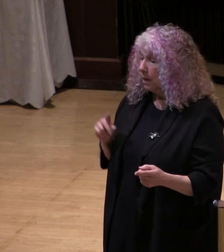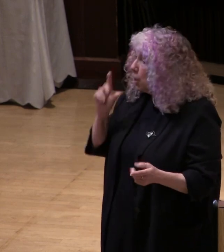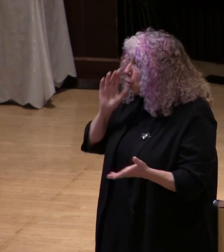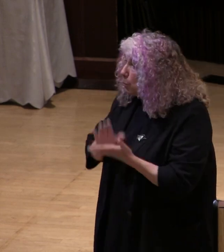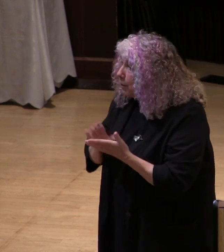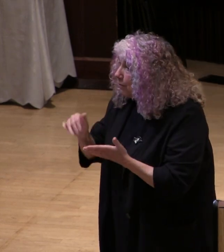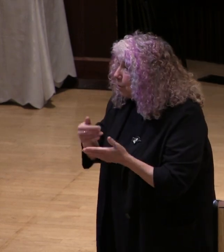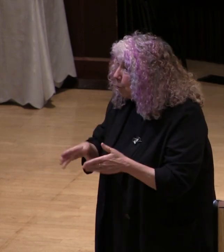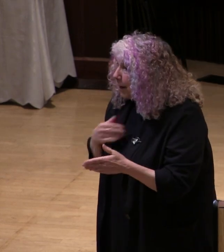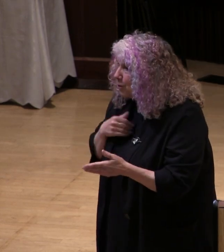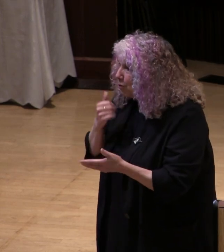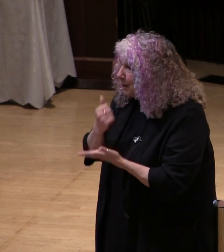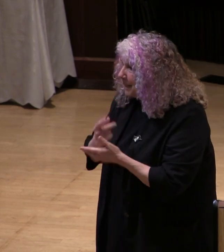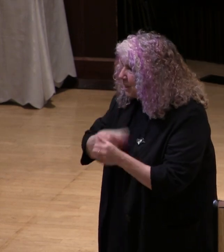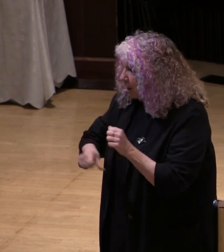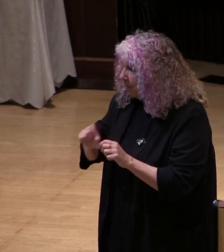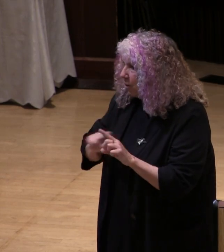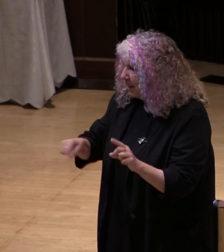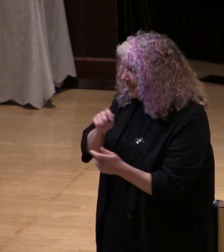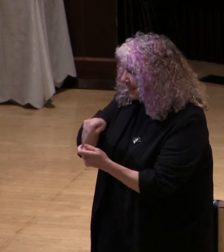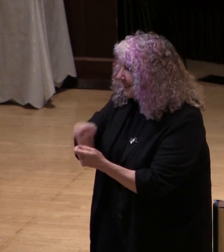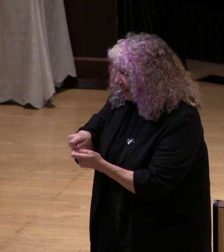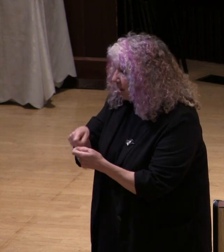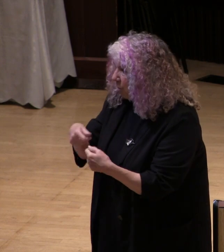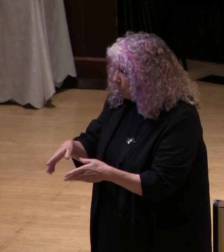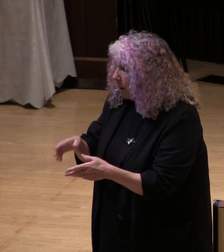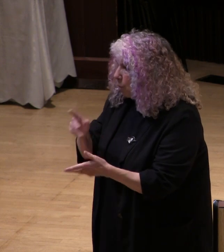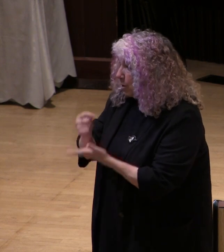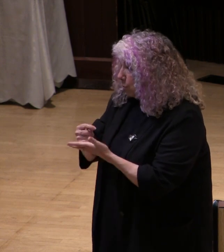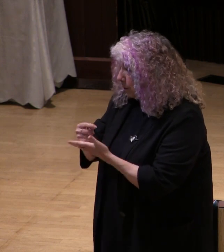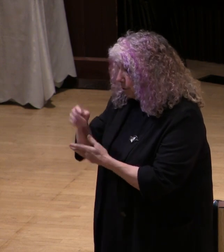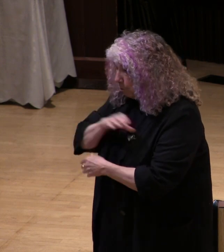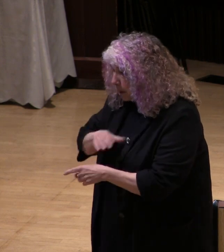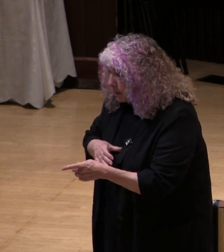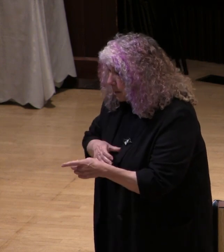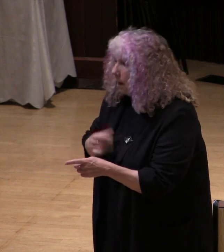Do you believe that the way we treat one another is exactly the way we treat Christ?